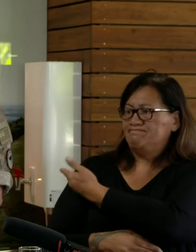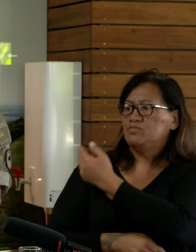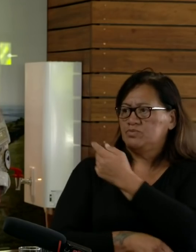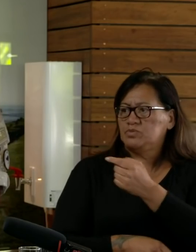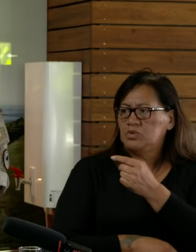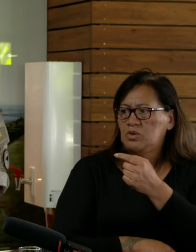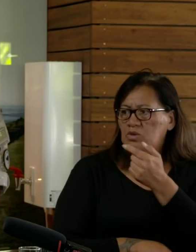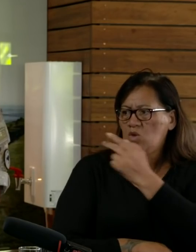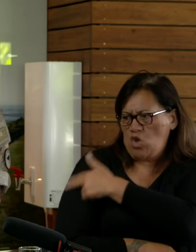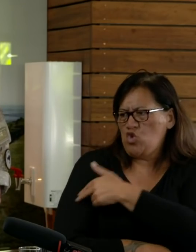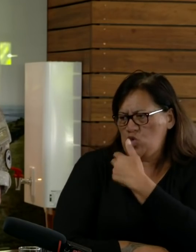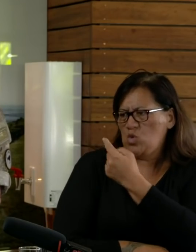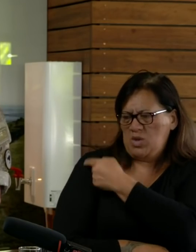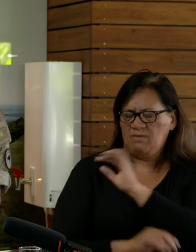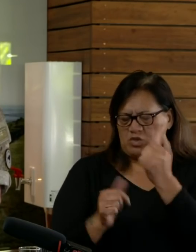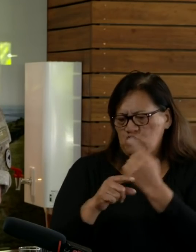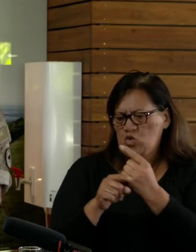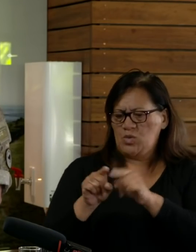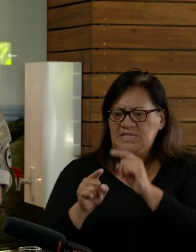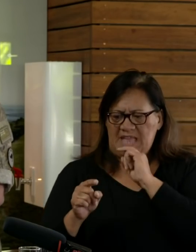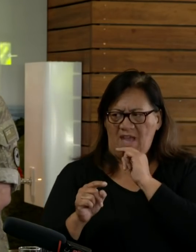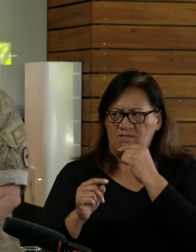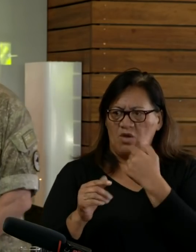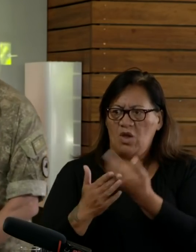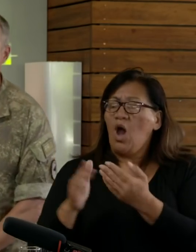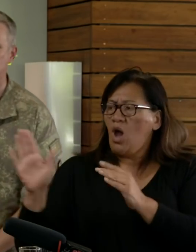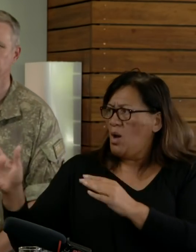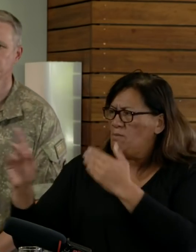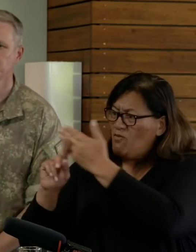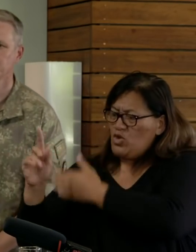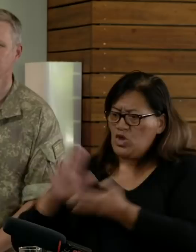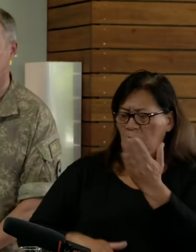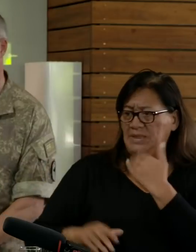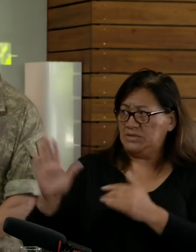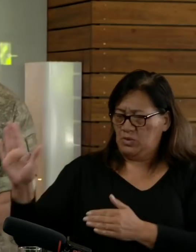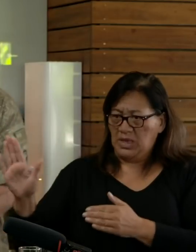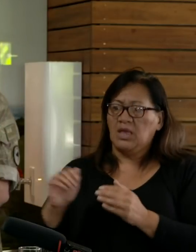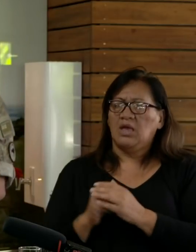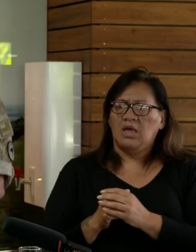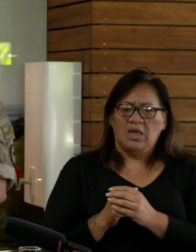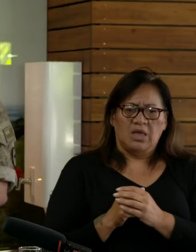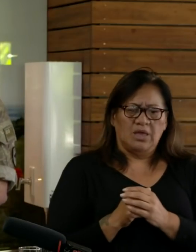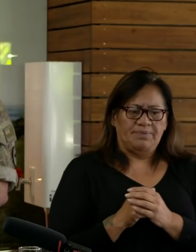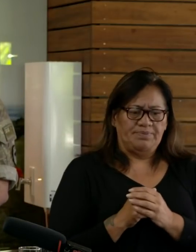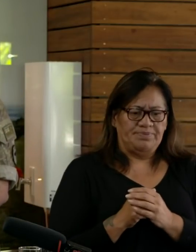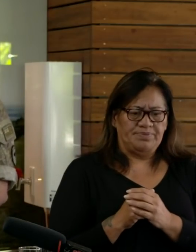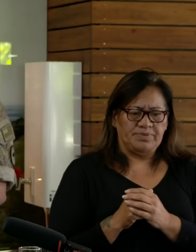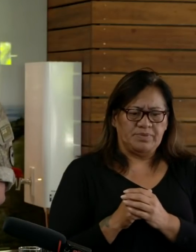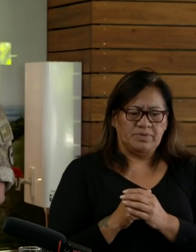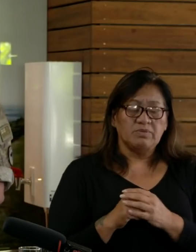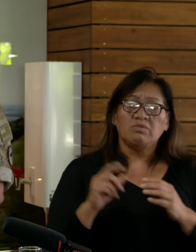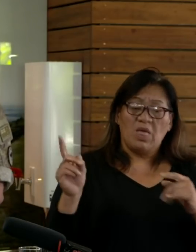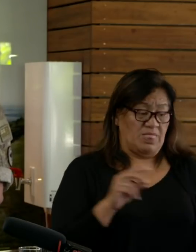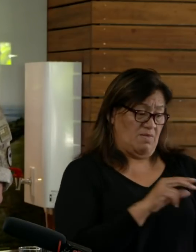probably spoken to those that went onto the island, so I'll pass over to him. Commissioner, just before you do, sorry, just while you're there, what do you, about